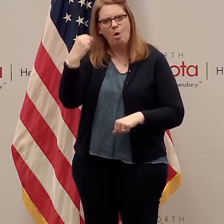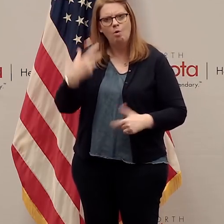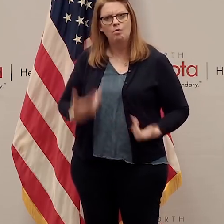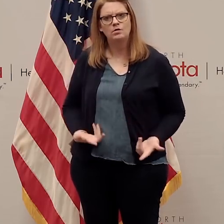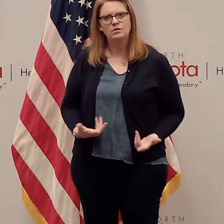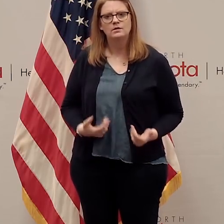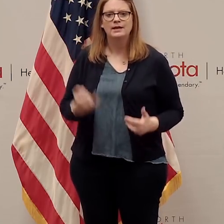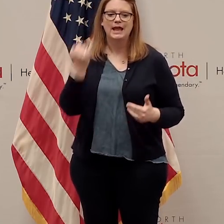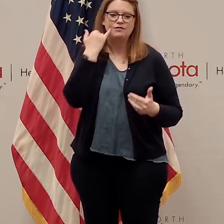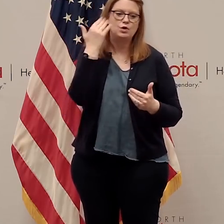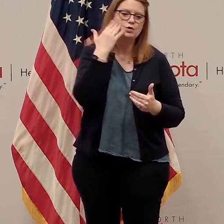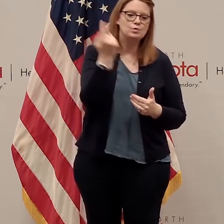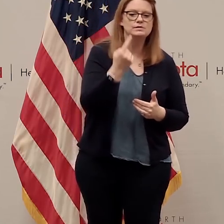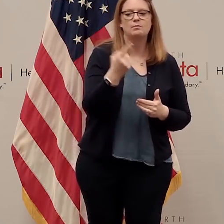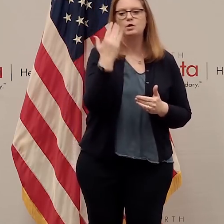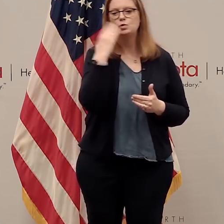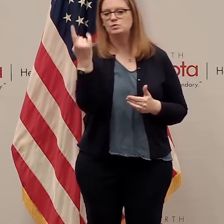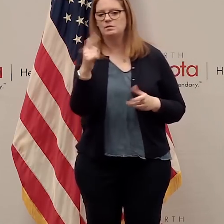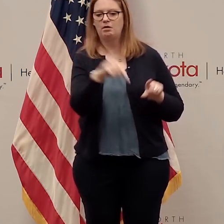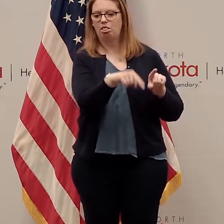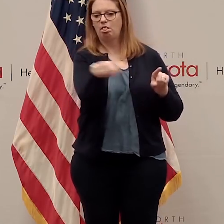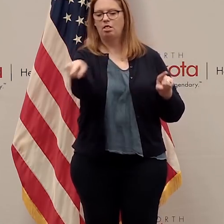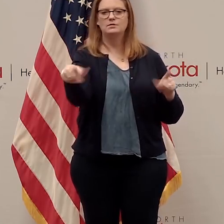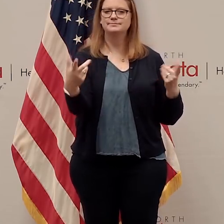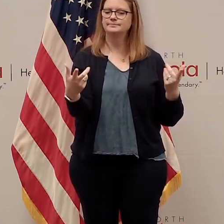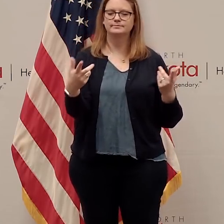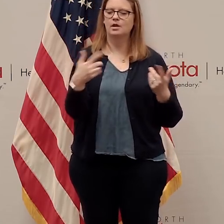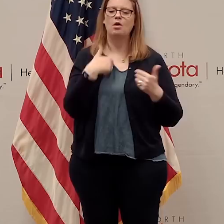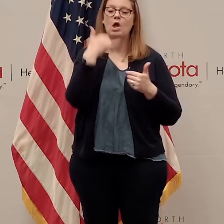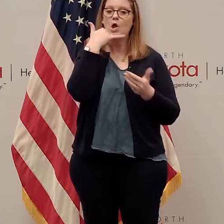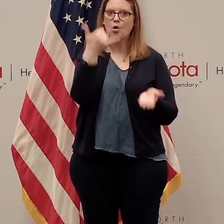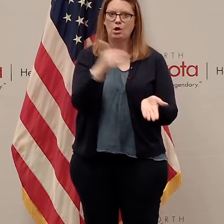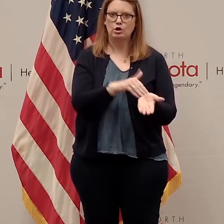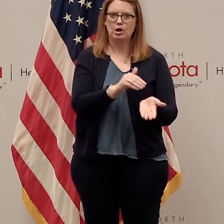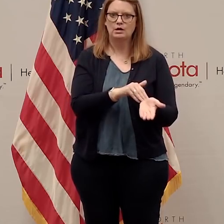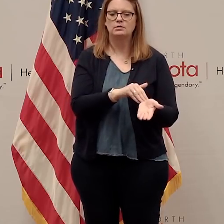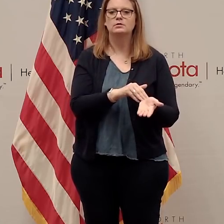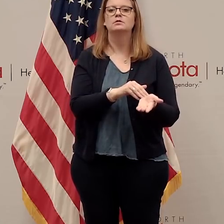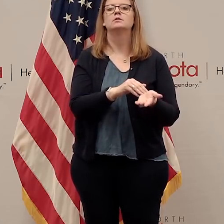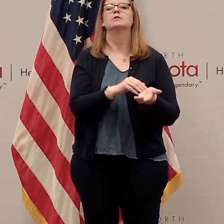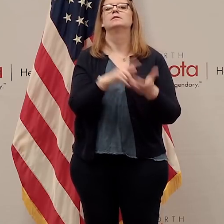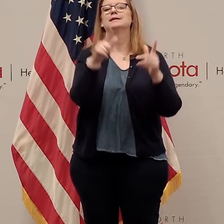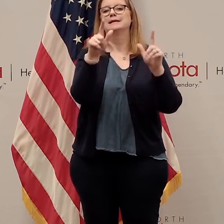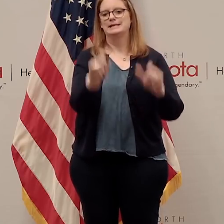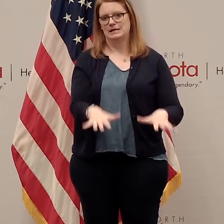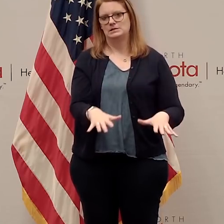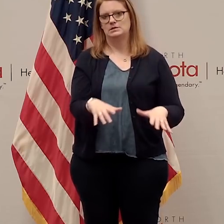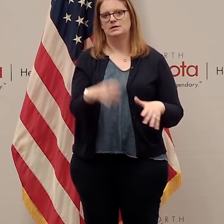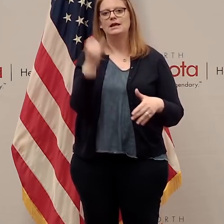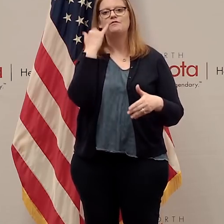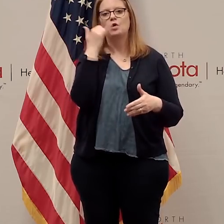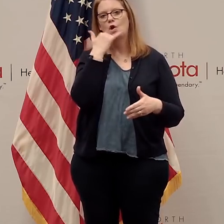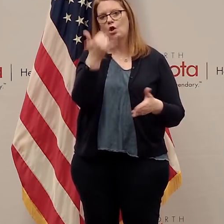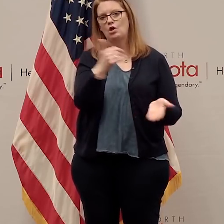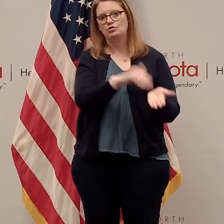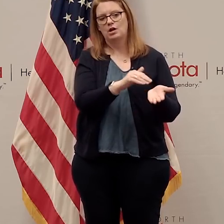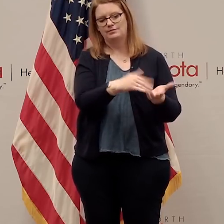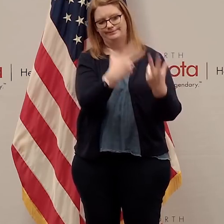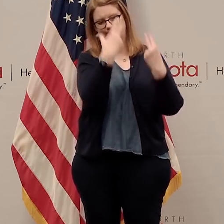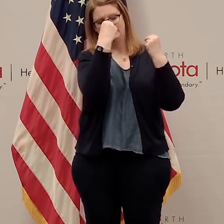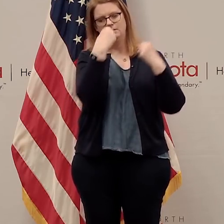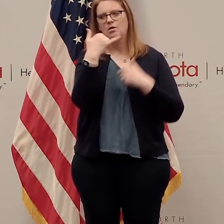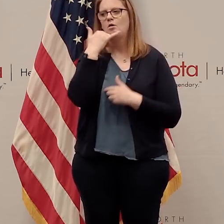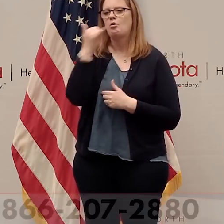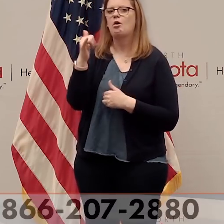somebody who knew somebody who couldn't get a test, call your provider, get tested. If you call your provider, you get turned away, then call the